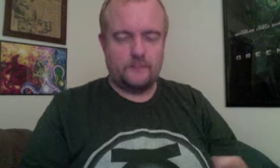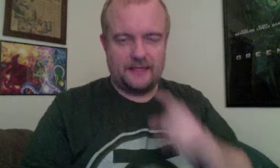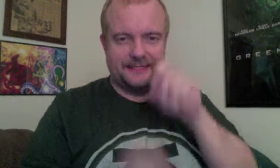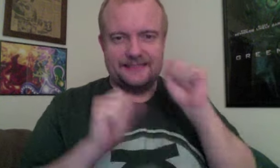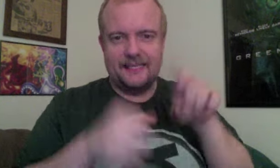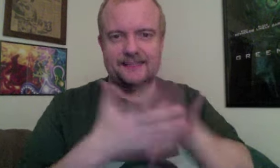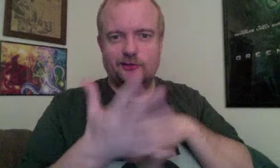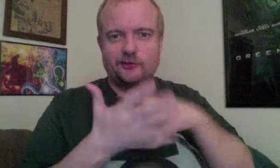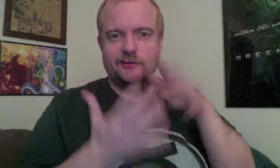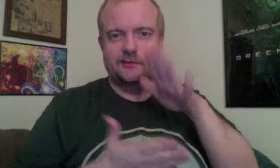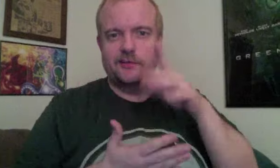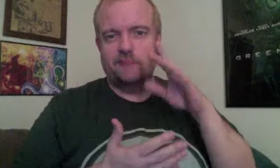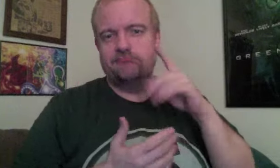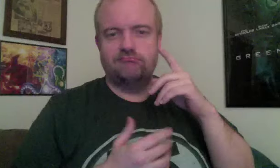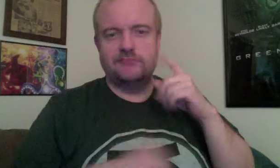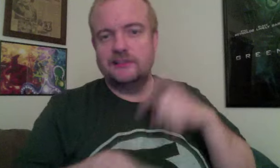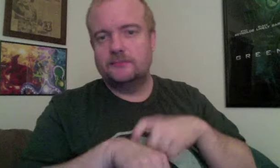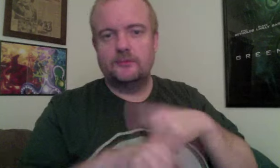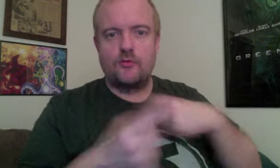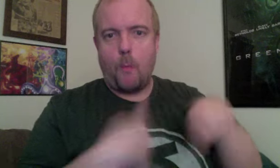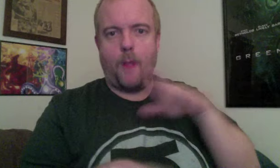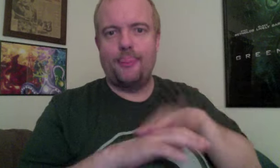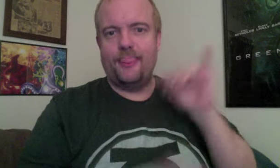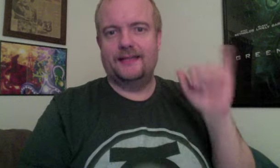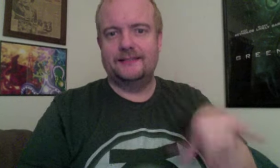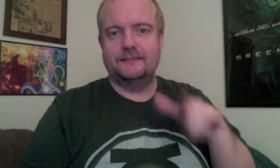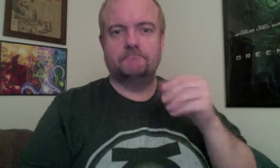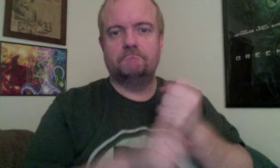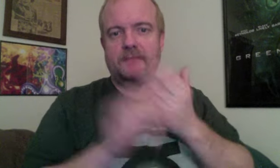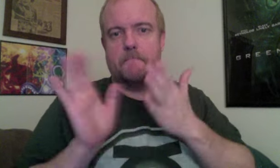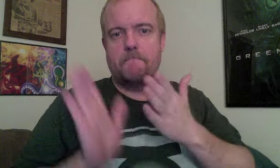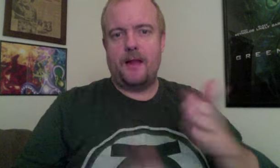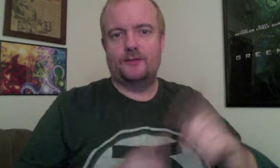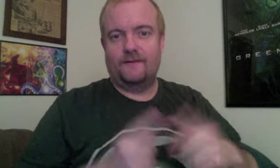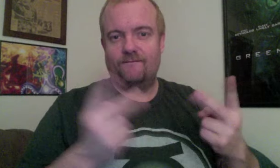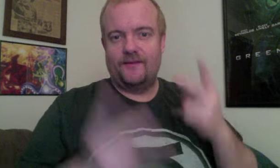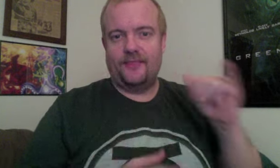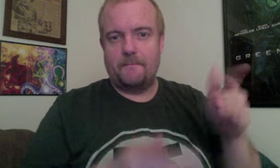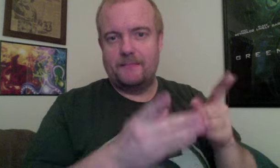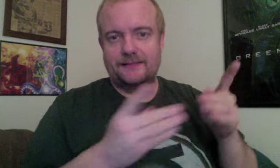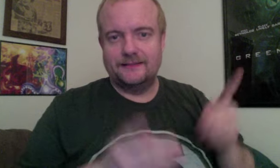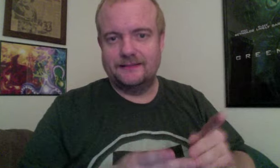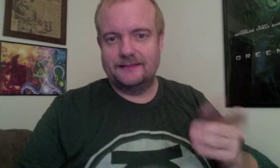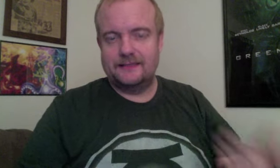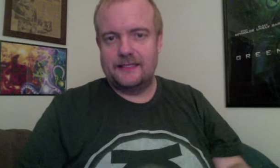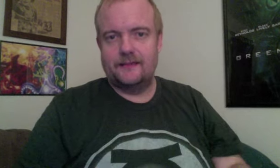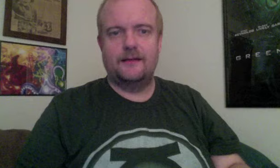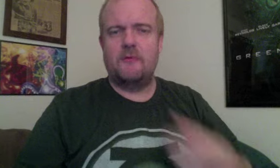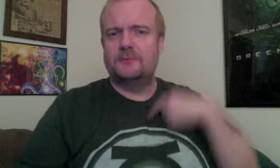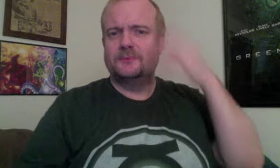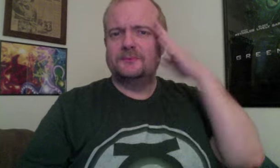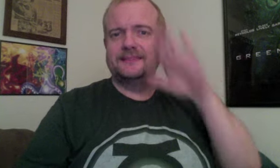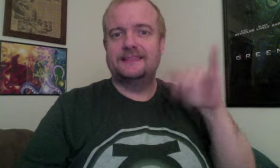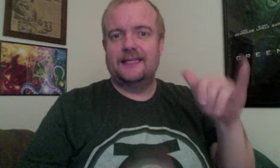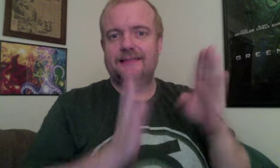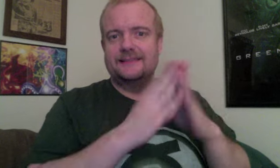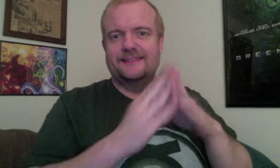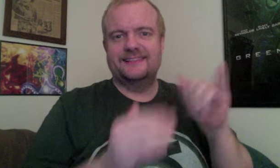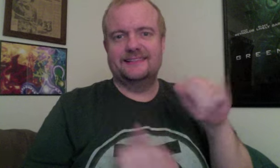only $19.95. Plus, we'll give you a 30-day inspection period. Carefully review the entire package in your own home.